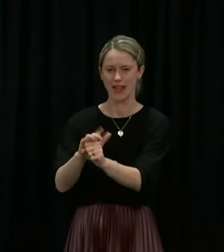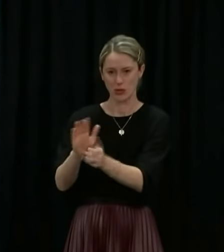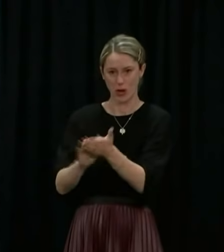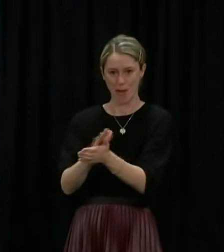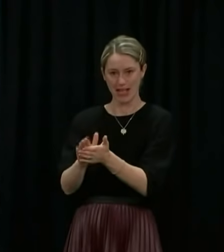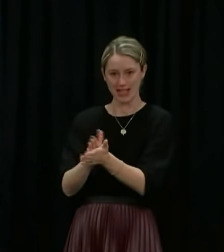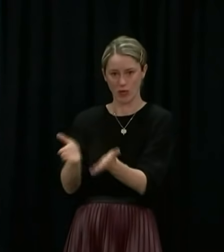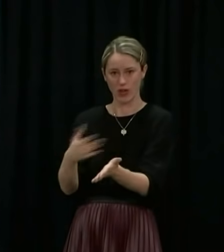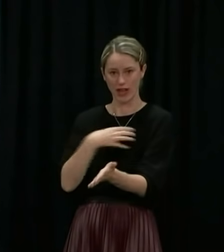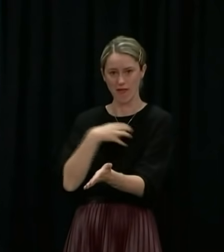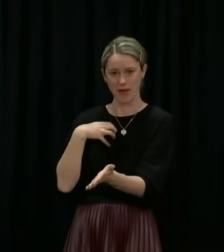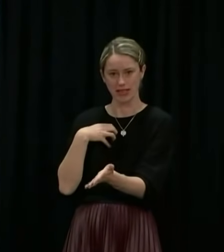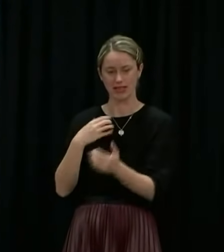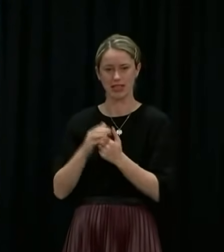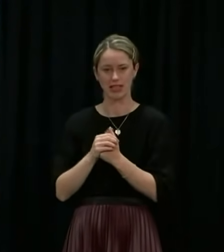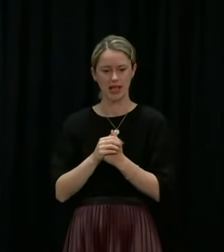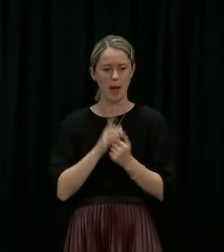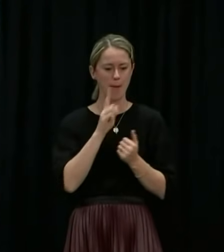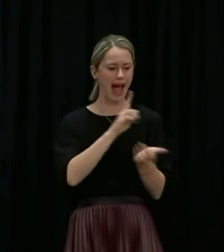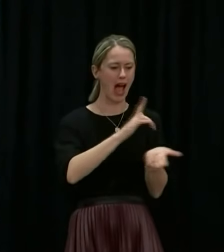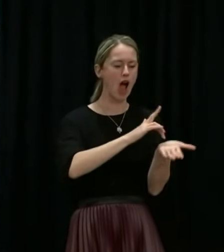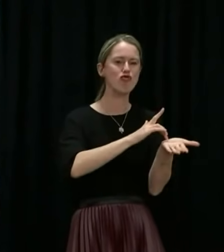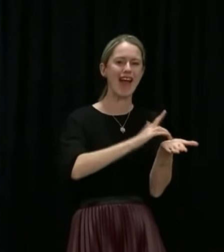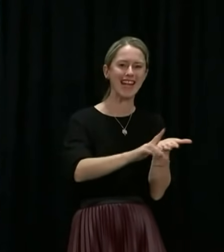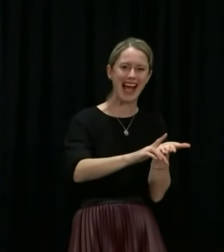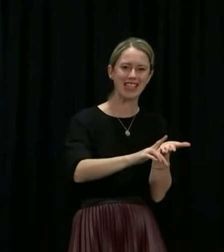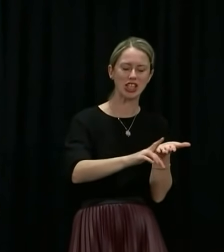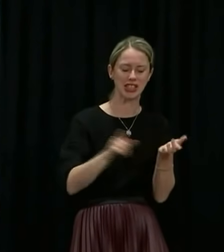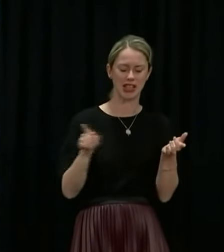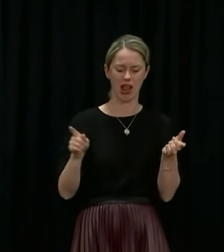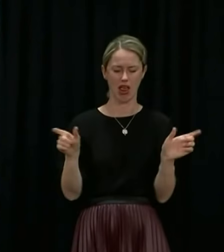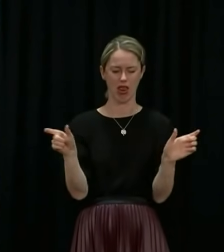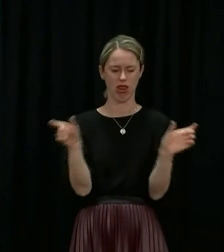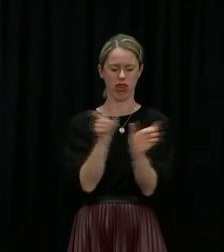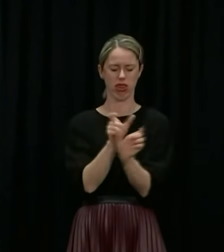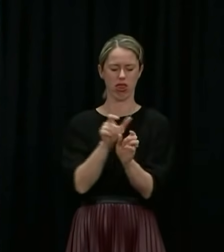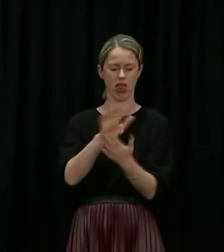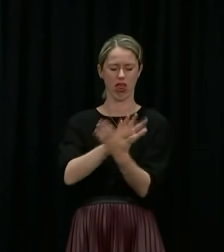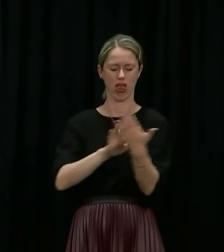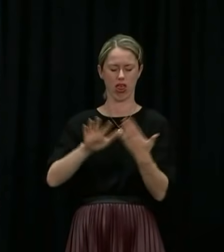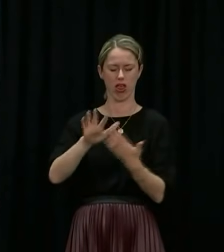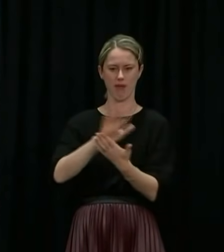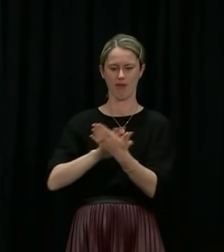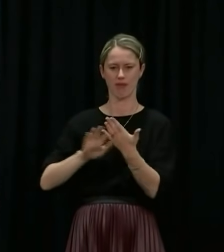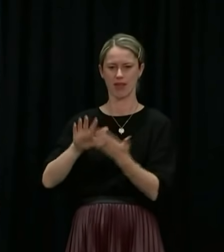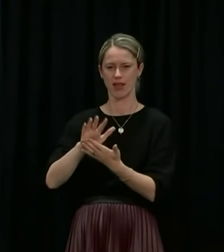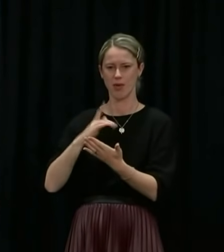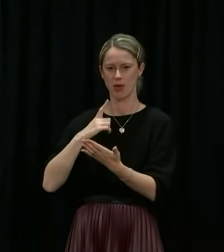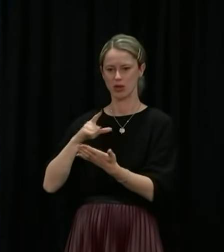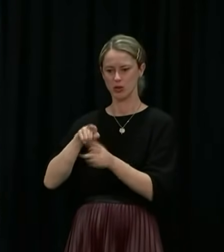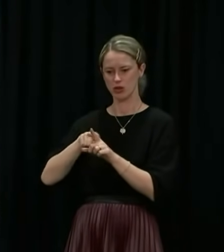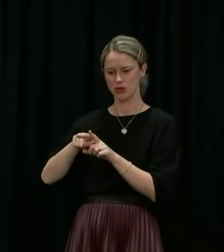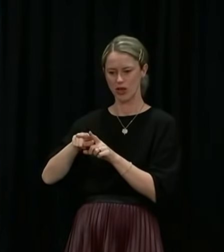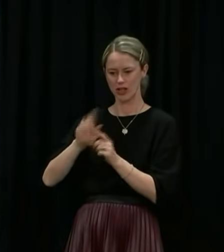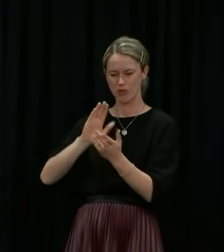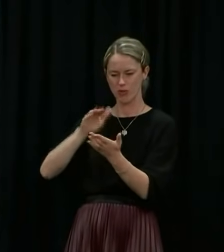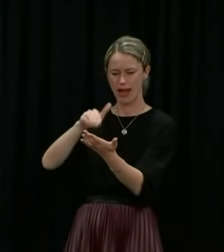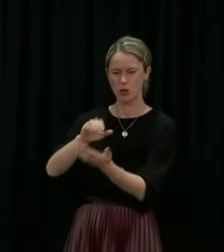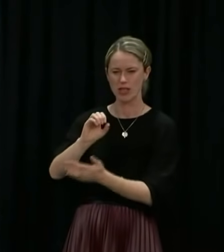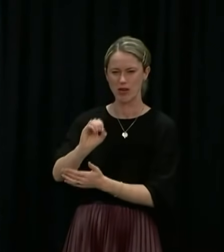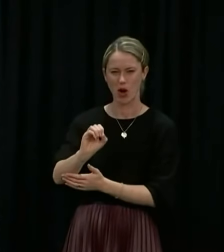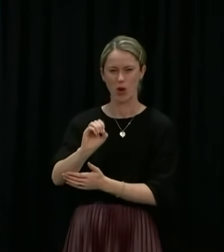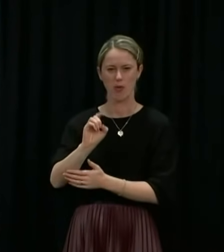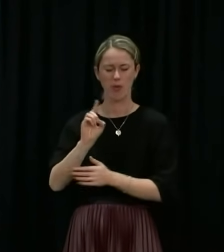of eradication, people have come to confuse those two things together, i.e. elimination means getting back to 0 cases. That's never been